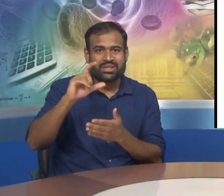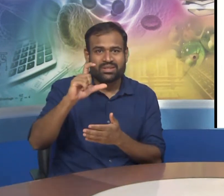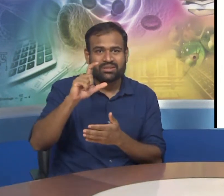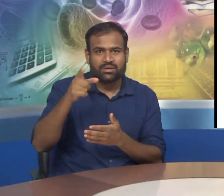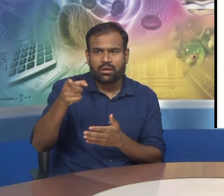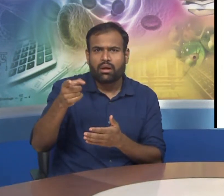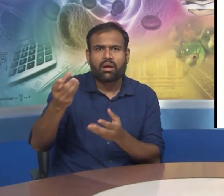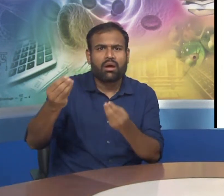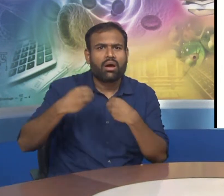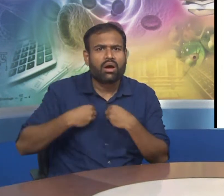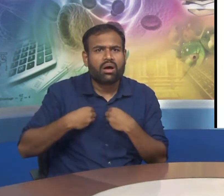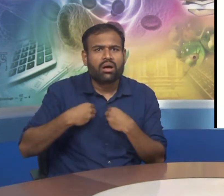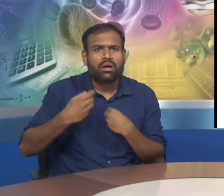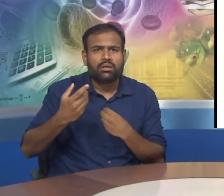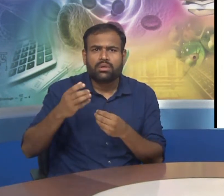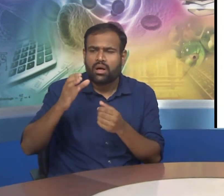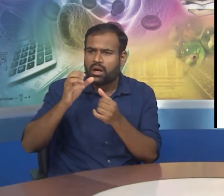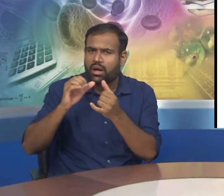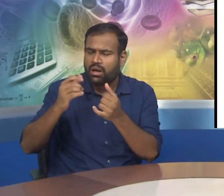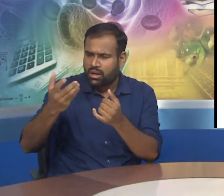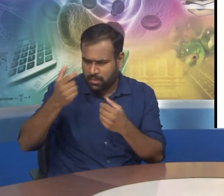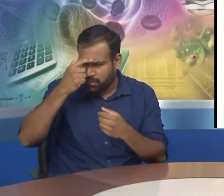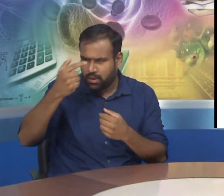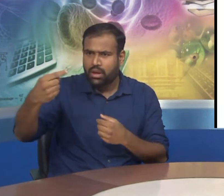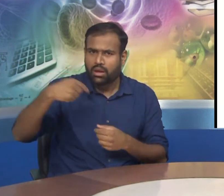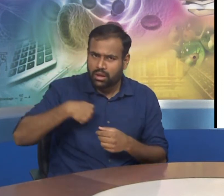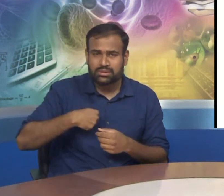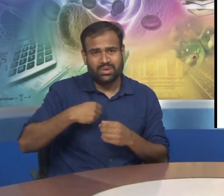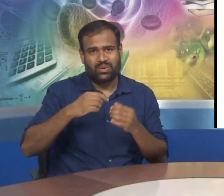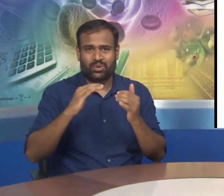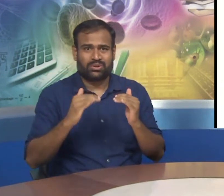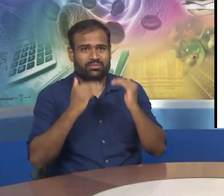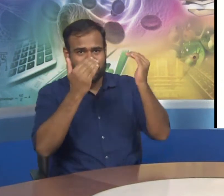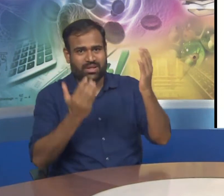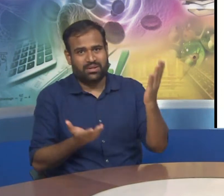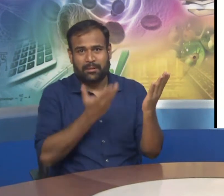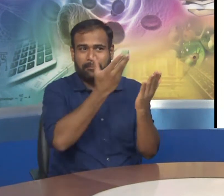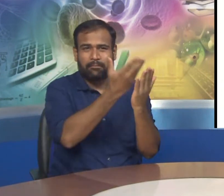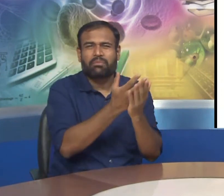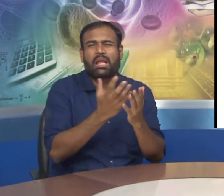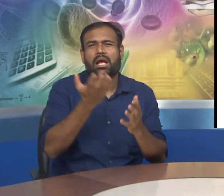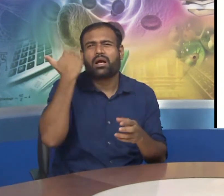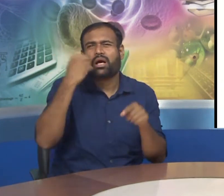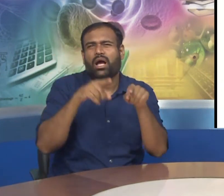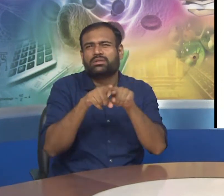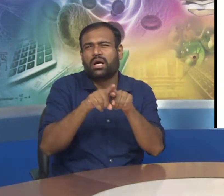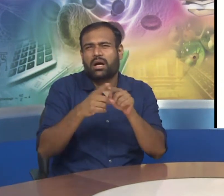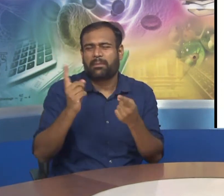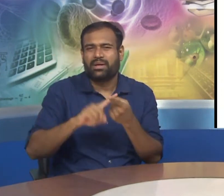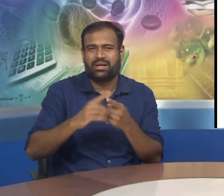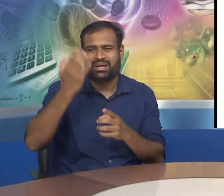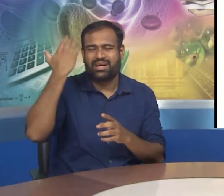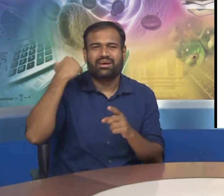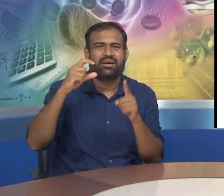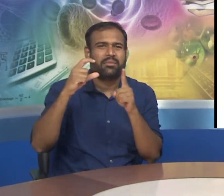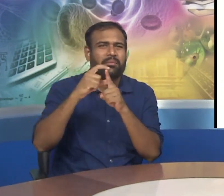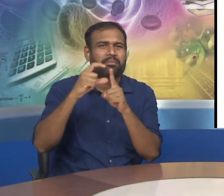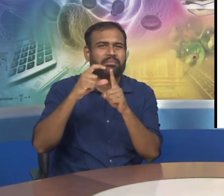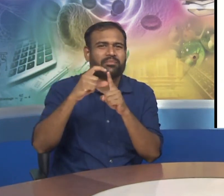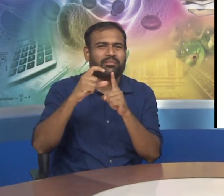Secondly, appeal can also be made to the Supreme Court if the High Court withdraws a case from a lower